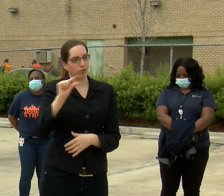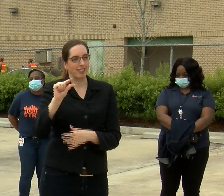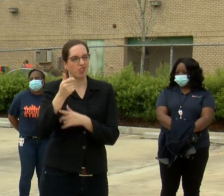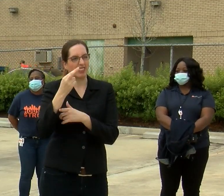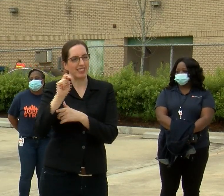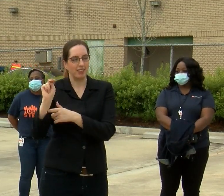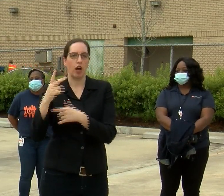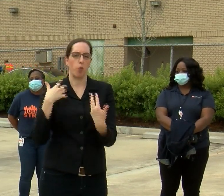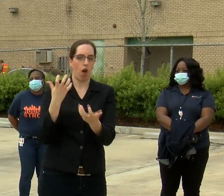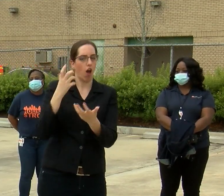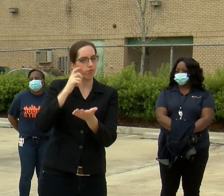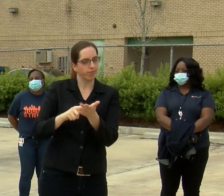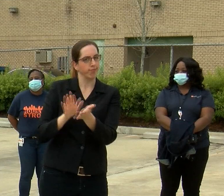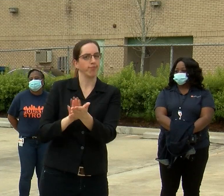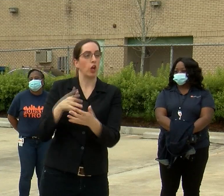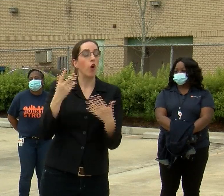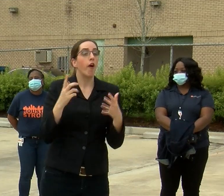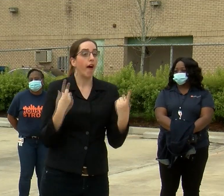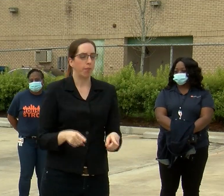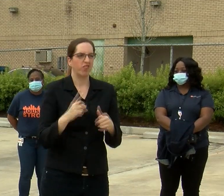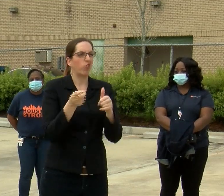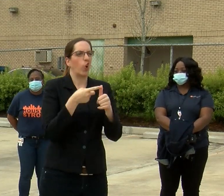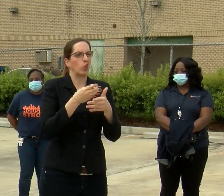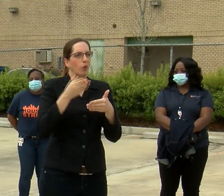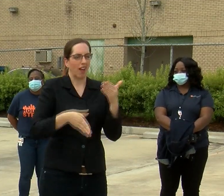actually, on one of our first weekends, we were running